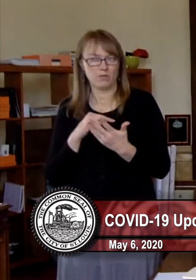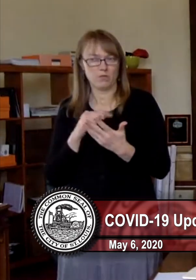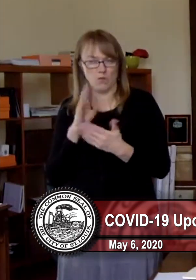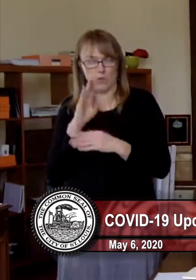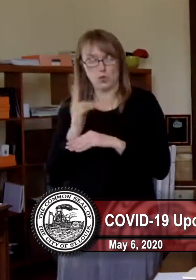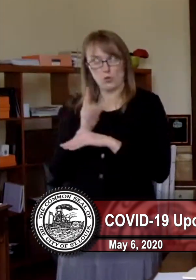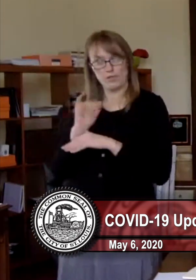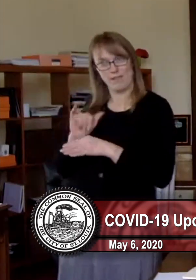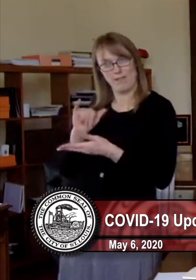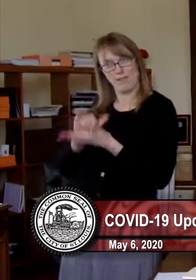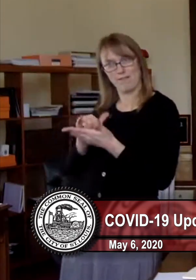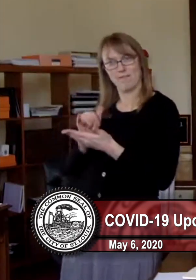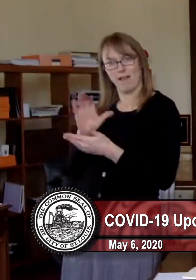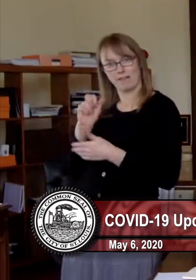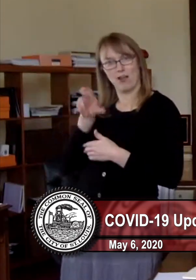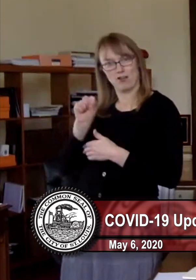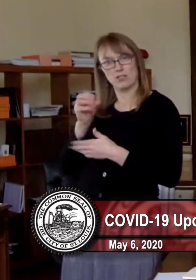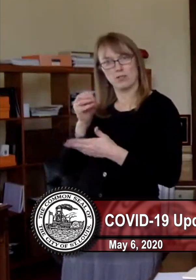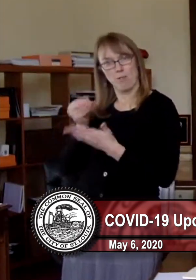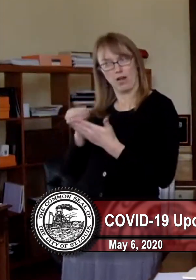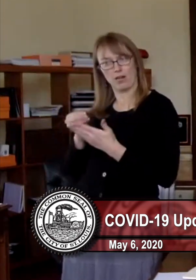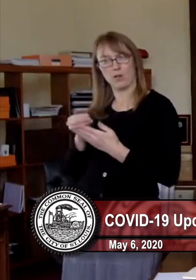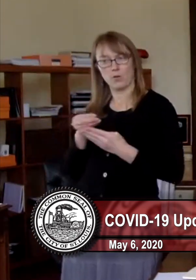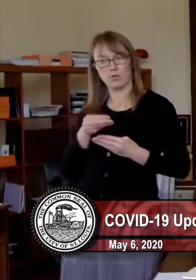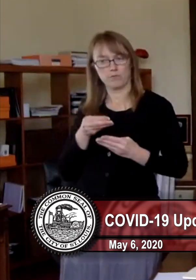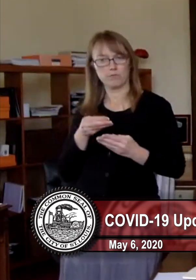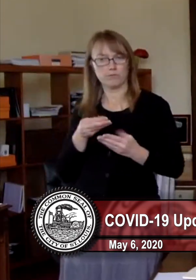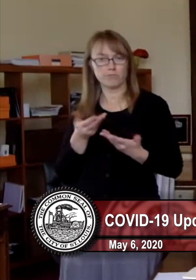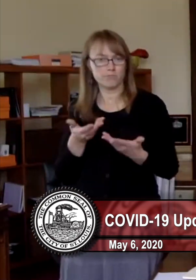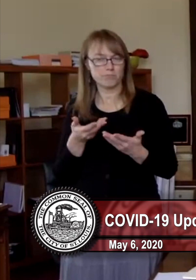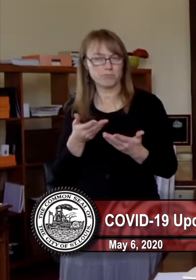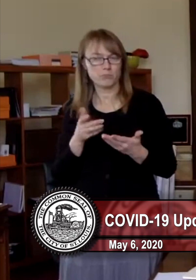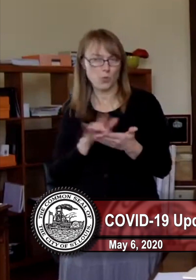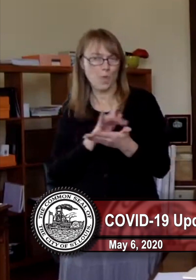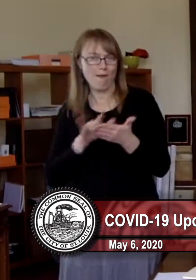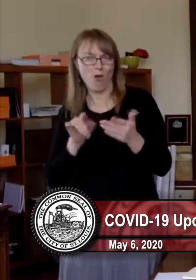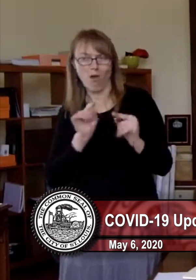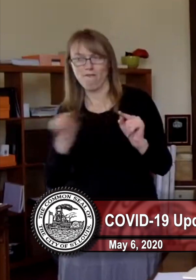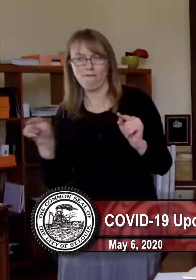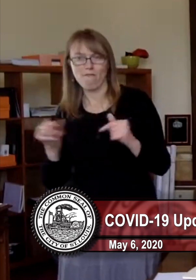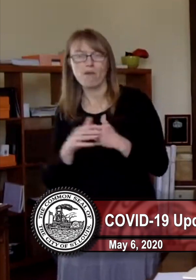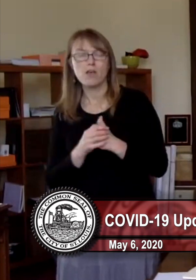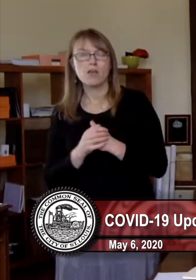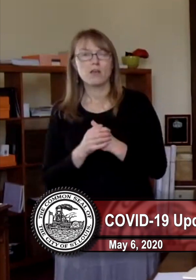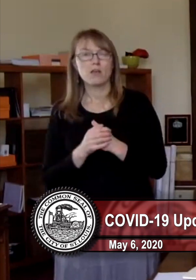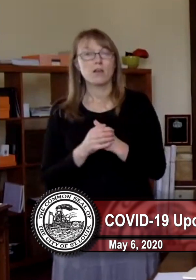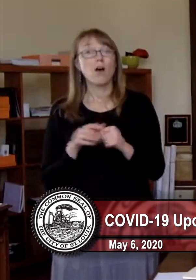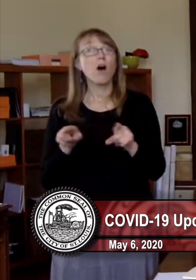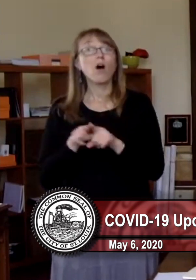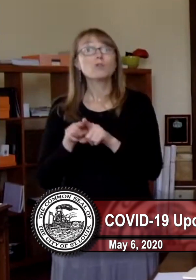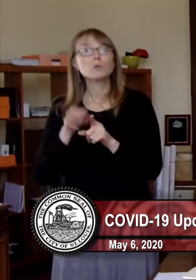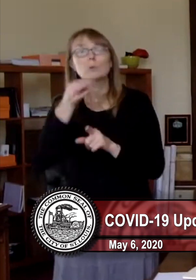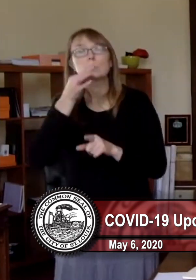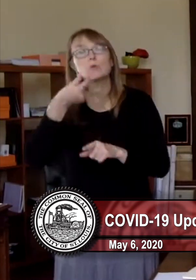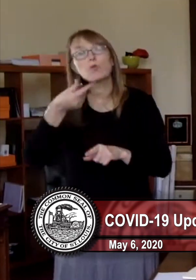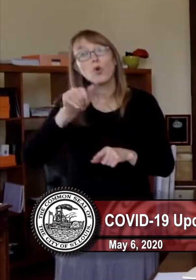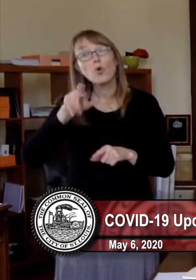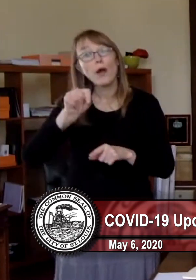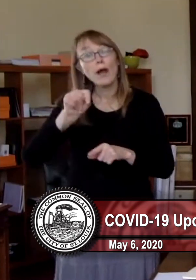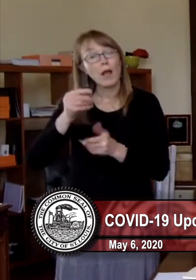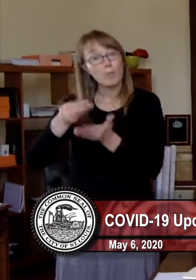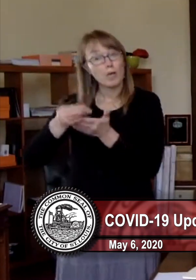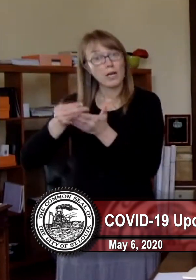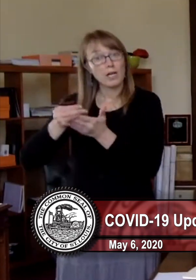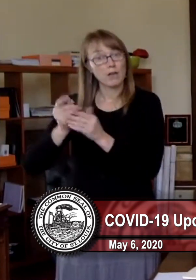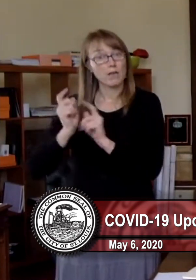Now, we do also have some block grant money that is, we don't have it yet, but it's coming in.